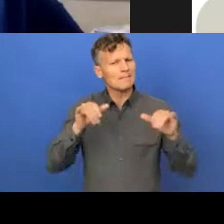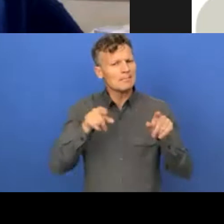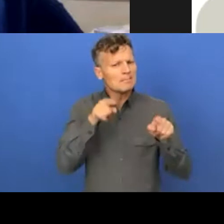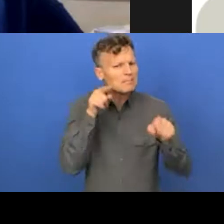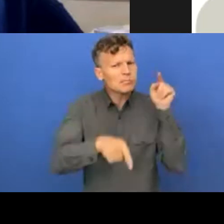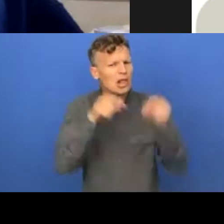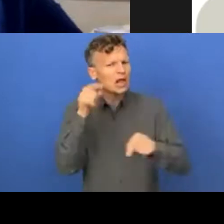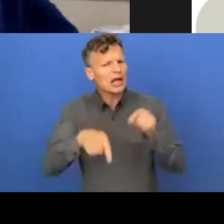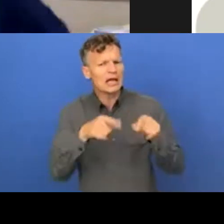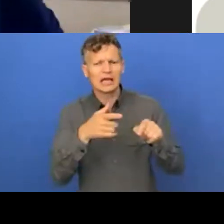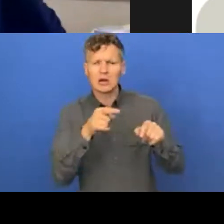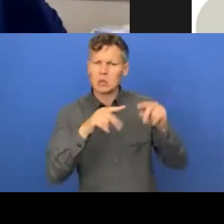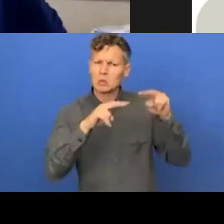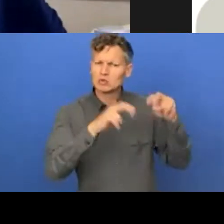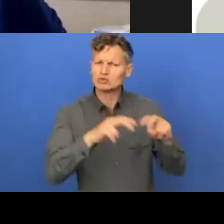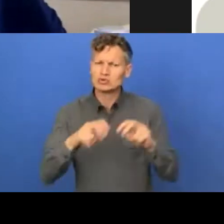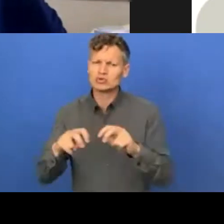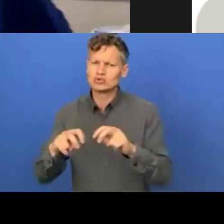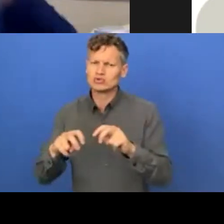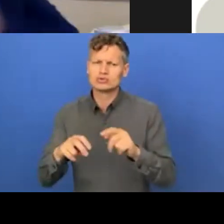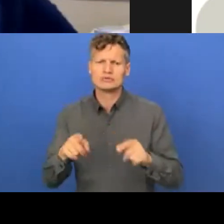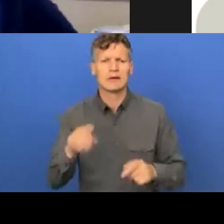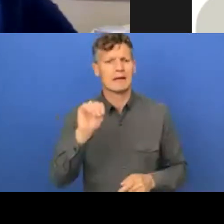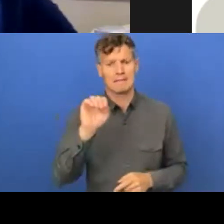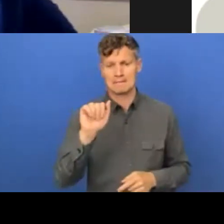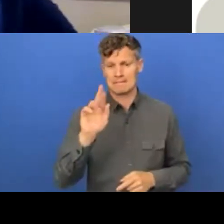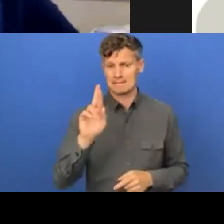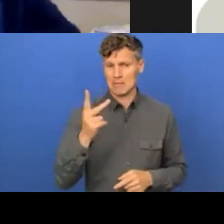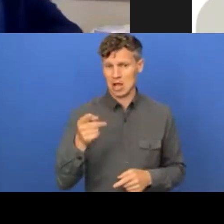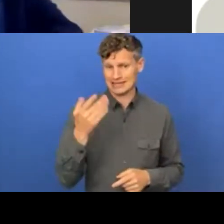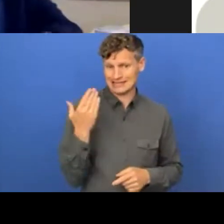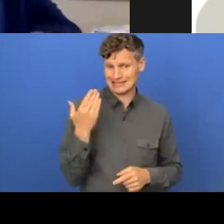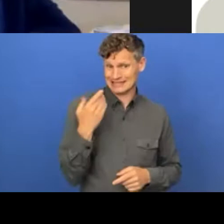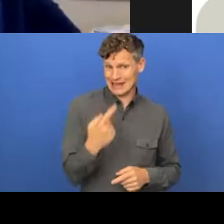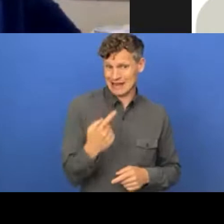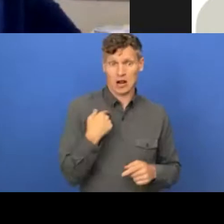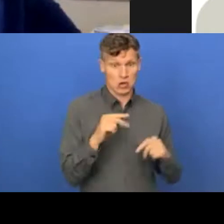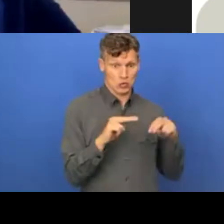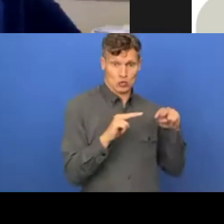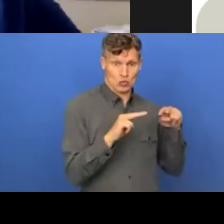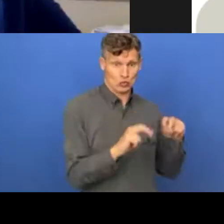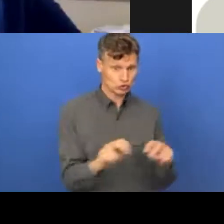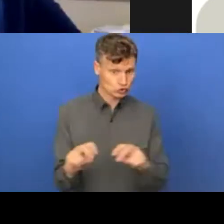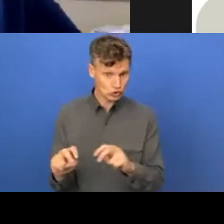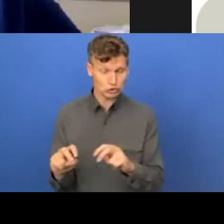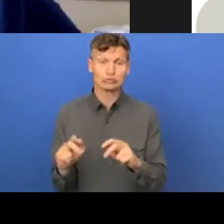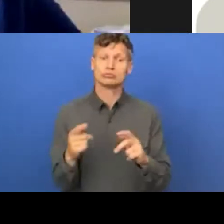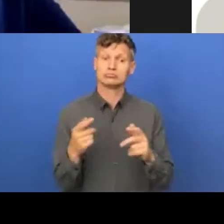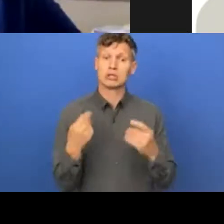said when we do research, and when we do research involving young people with disabilities, we need